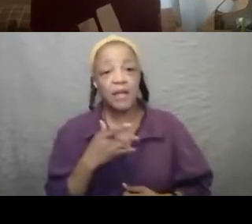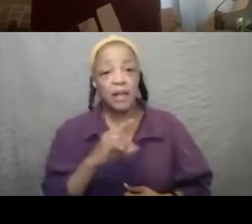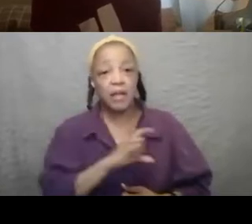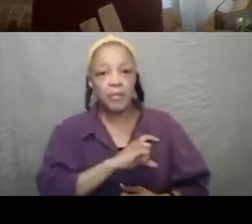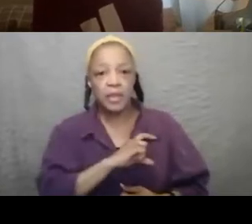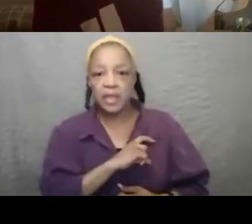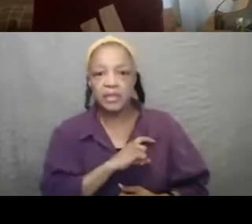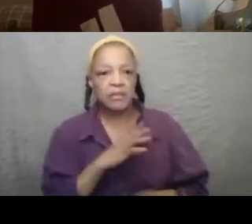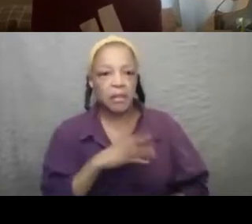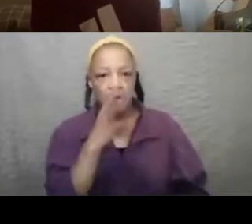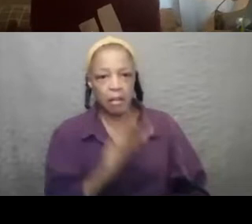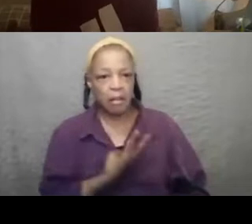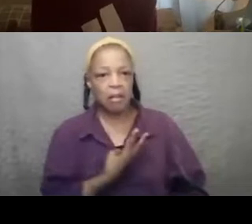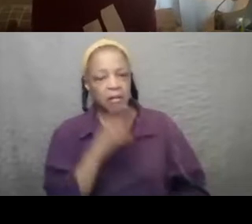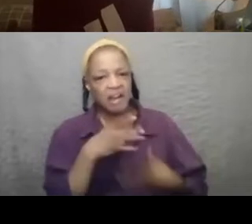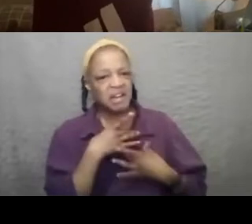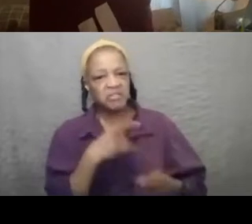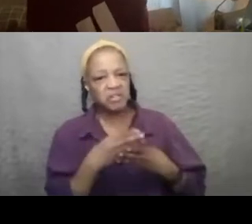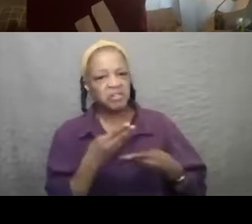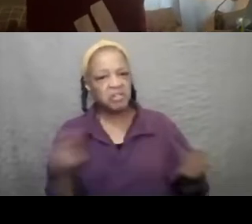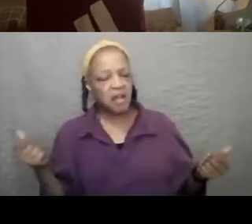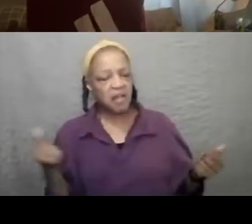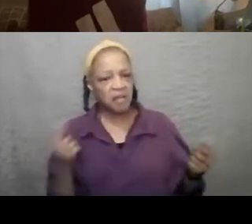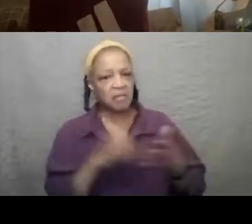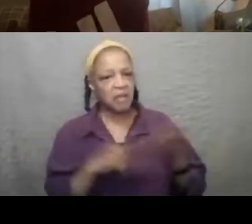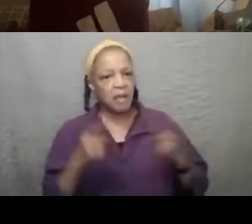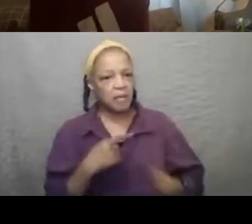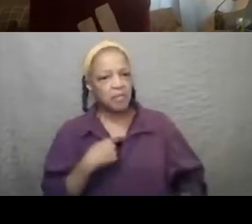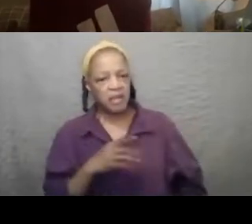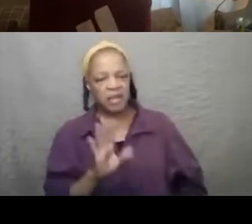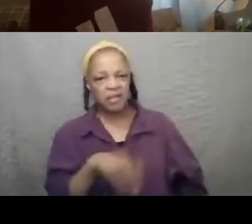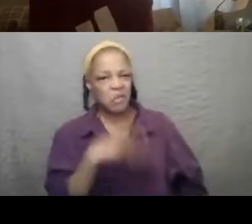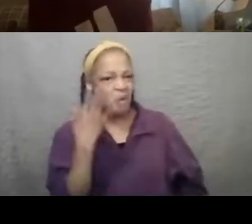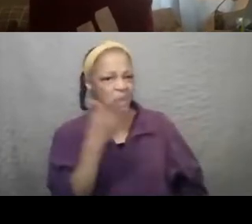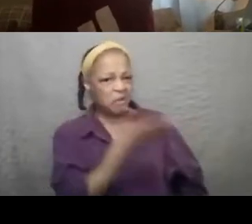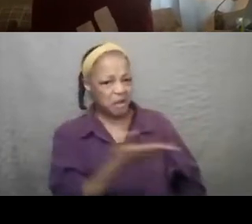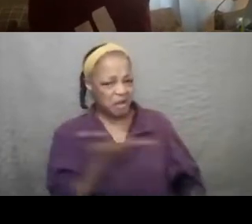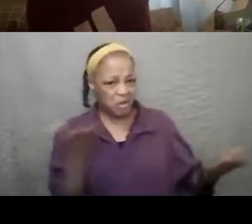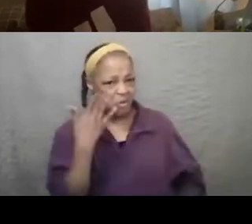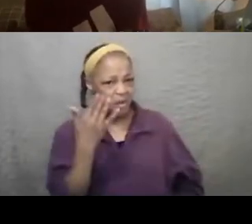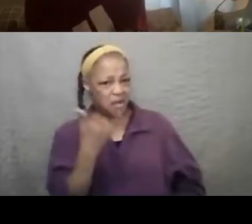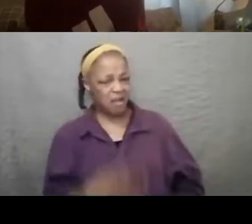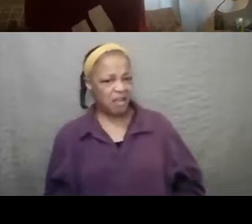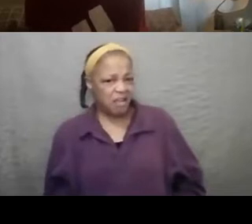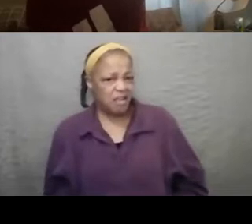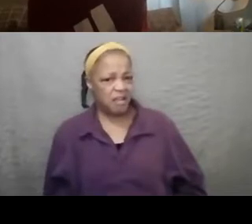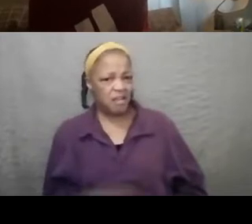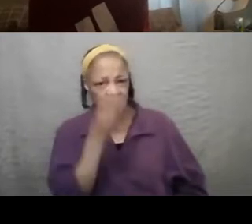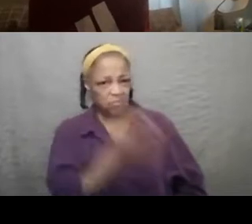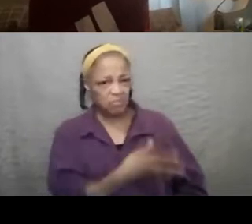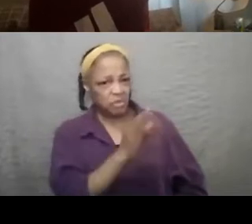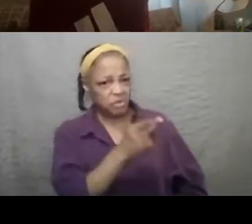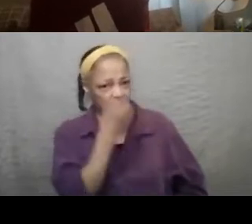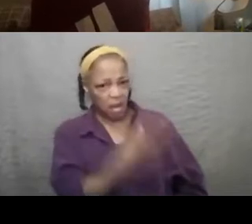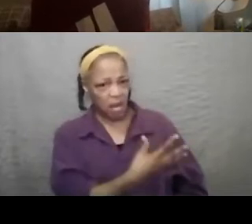anything, the police weren't interested in solving their crime, there was no point in me doing anything, why was I there? Those sort of experiences that they had